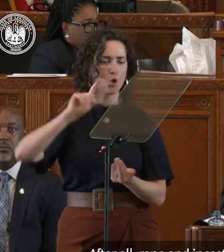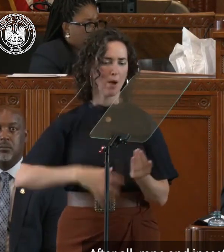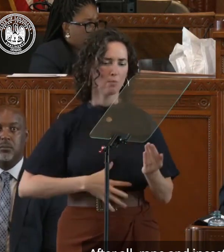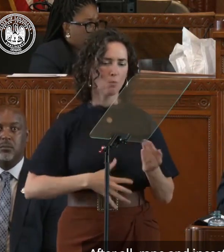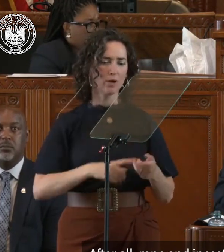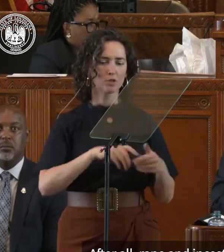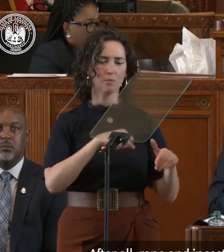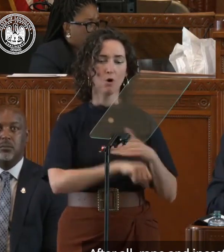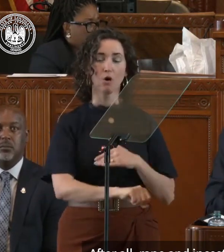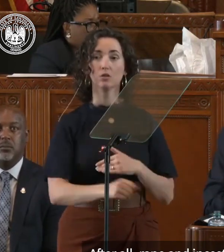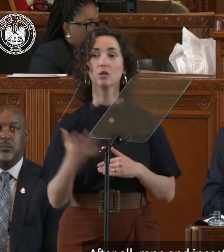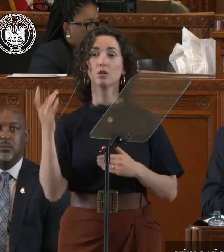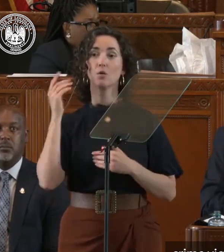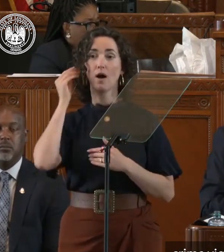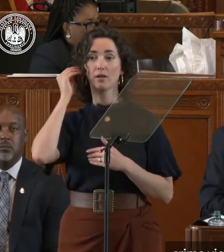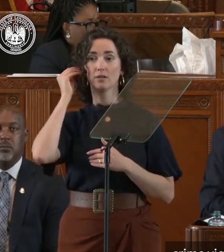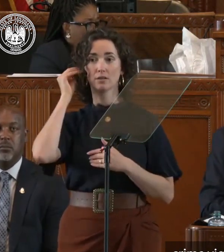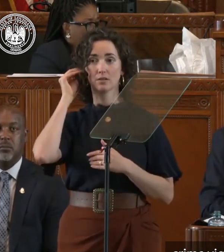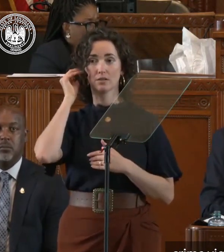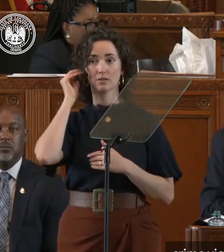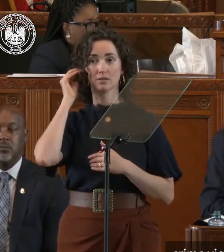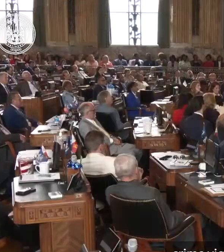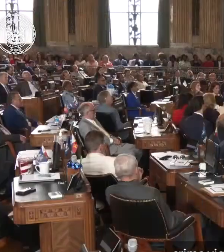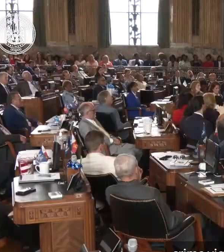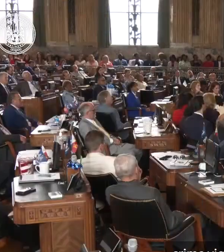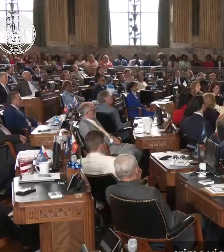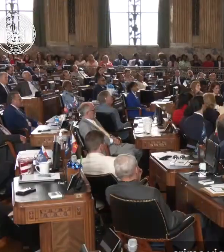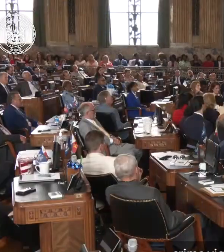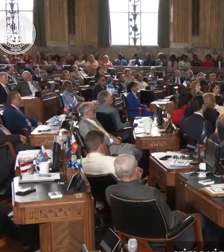and incest exceptions protect crime victims.